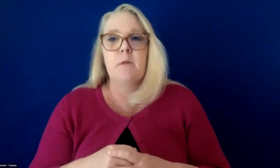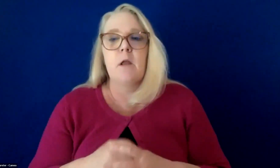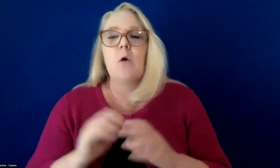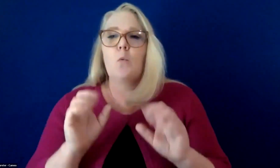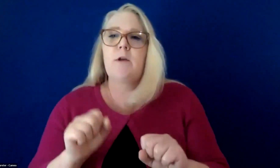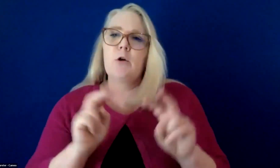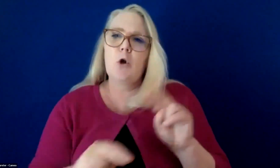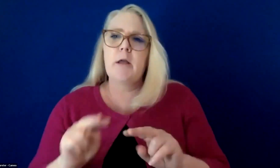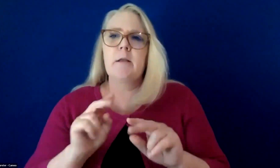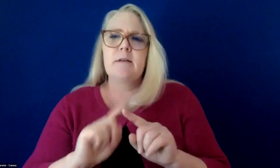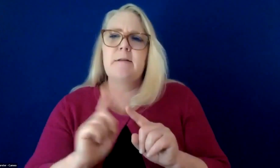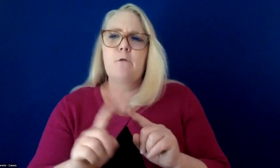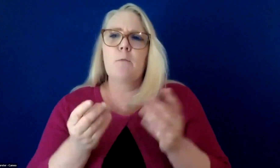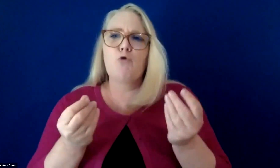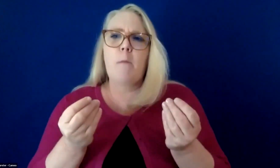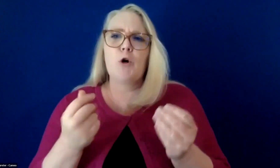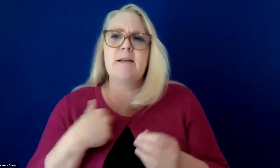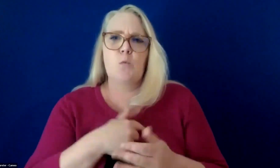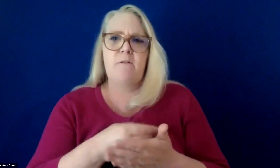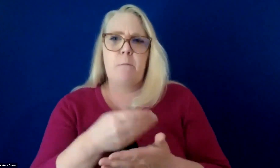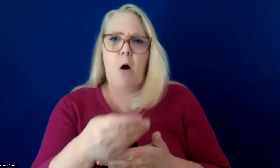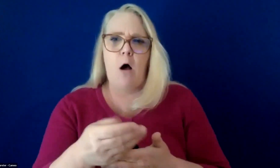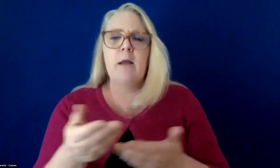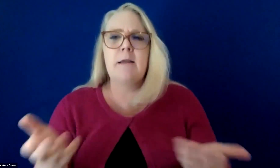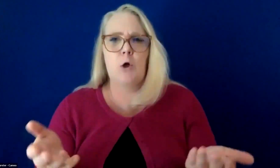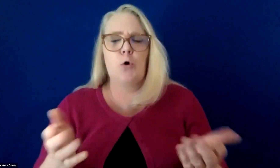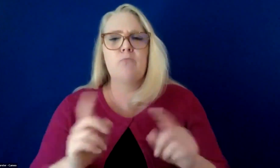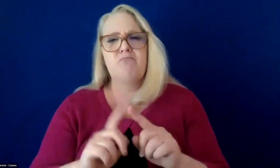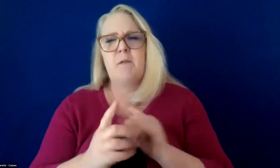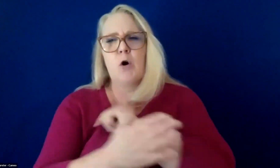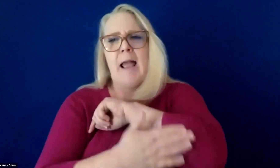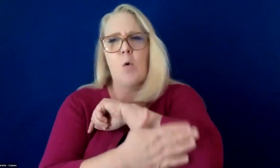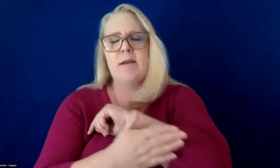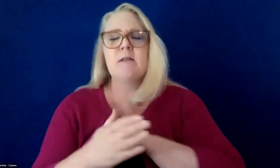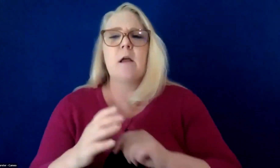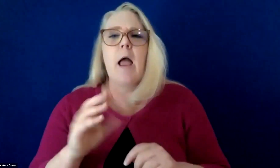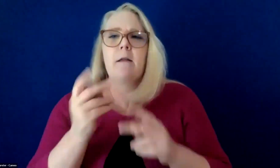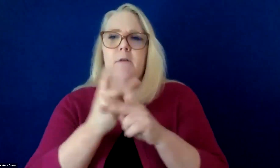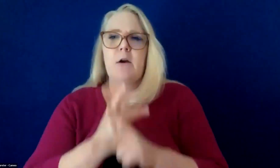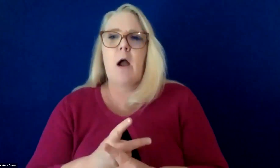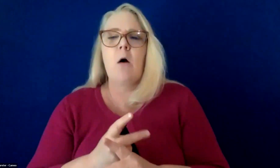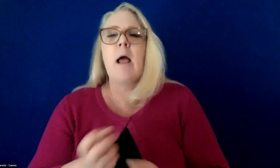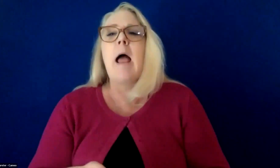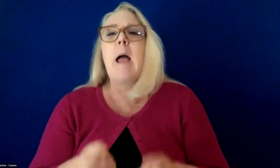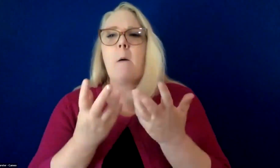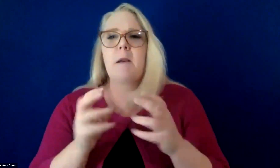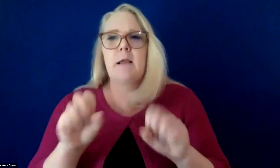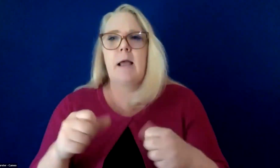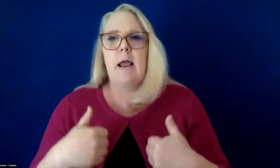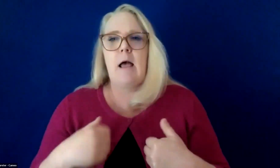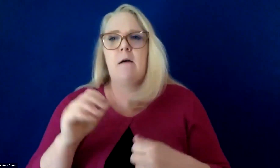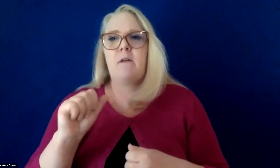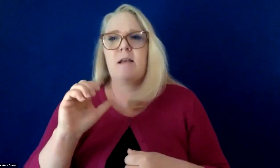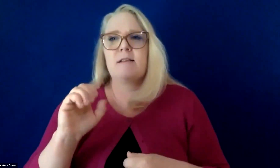all of the properties that we've acquired in our counties here and figure out how many of those might be able to have an accessory dwelling unit